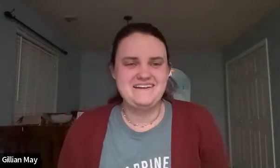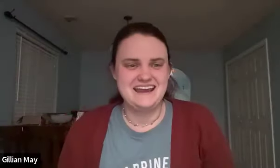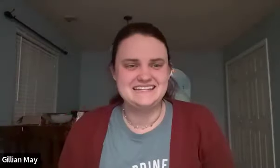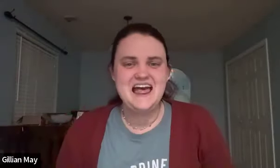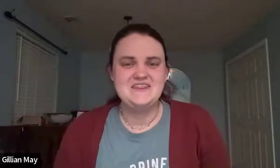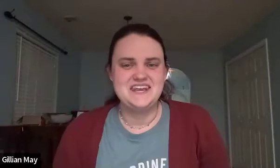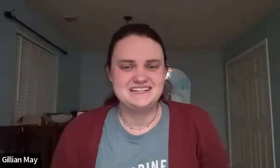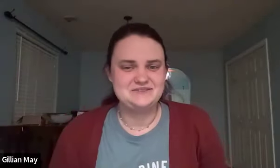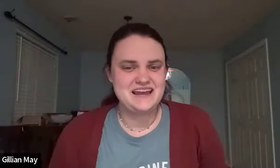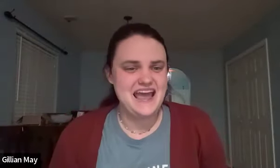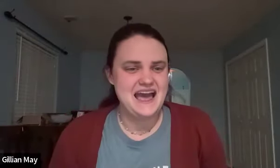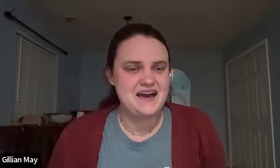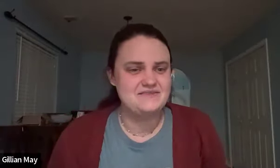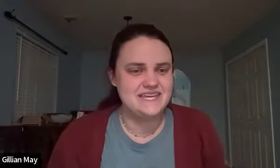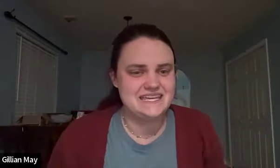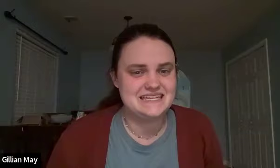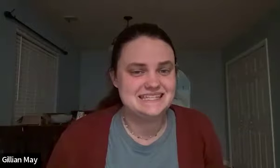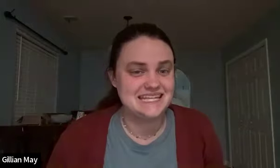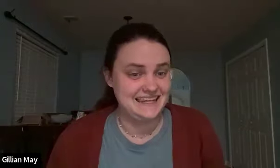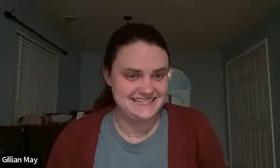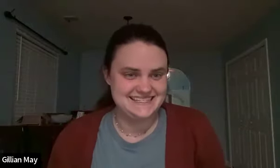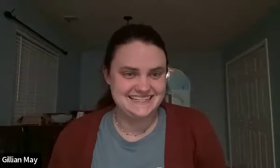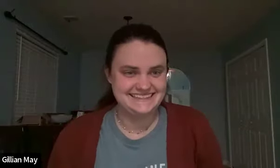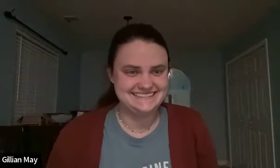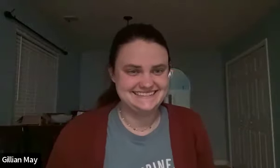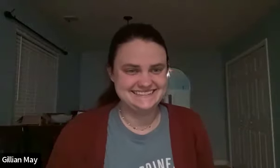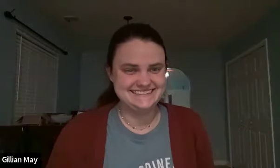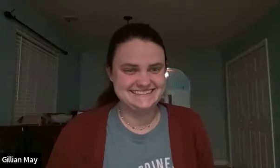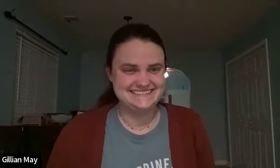right. The next one I have is Lacey.